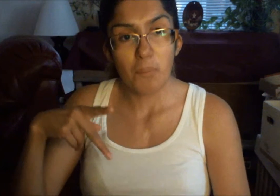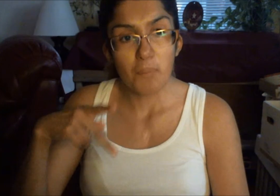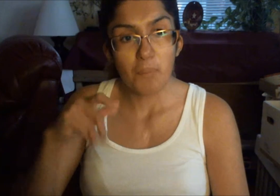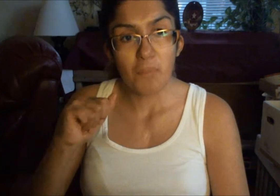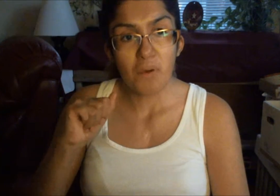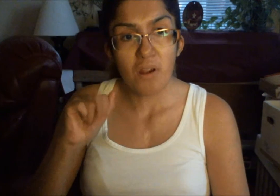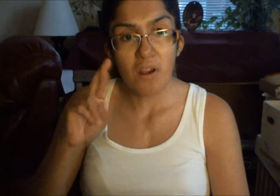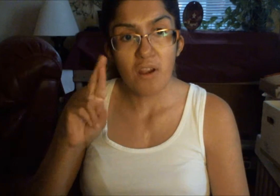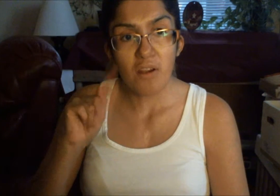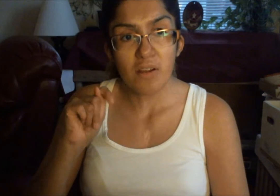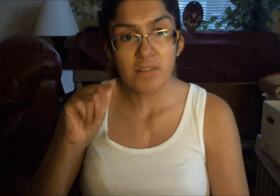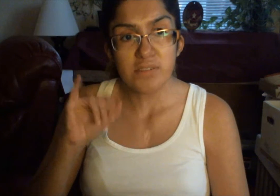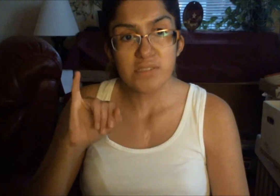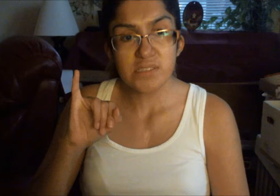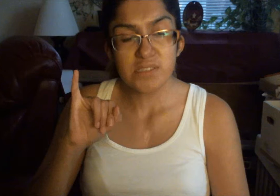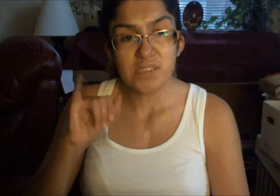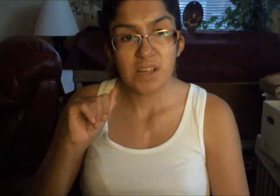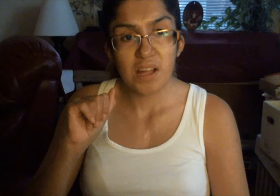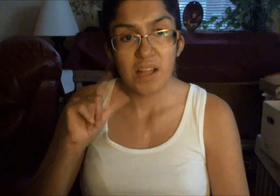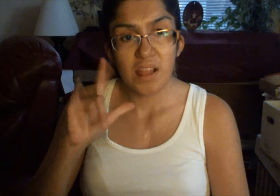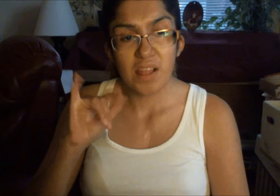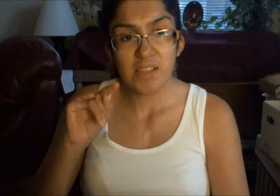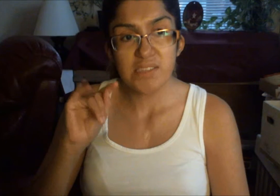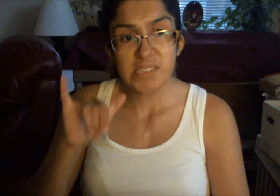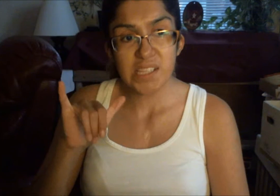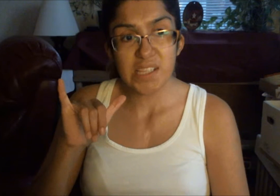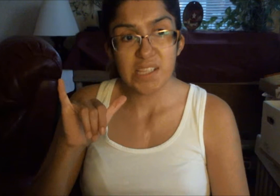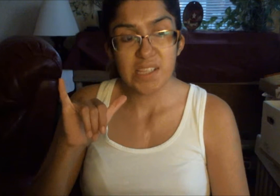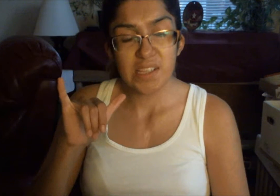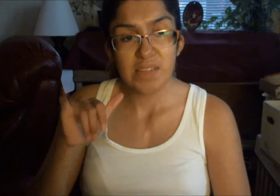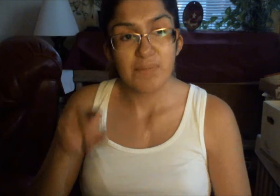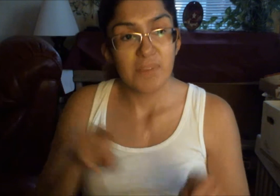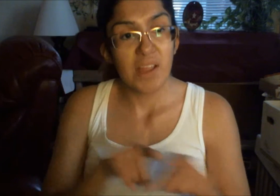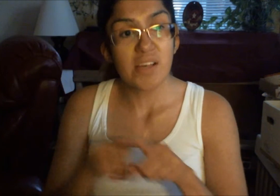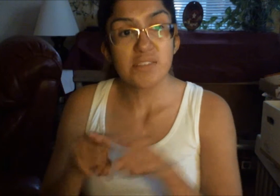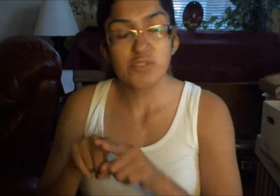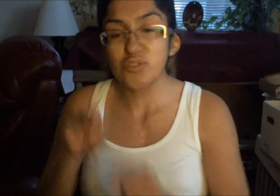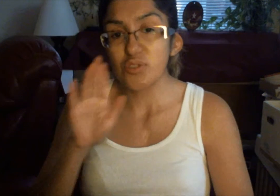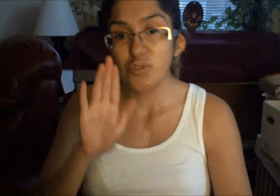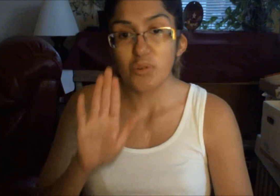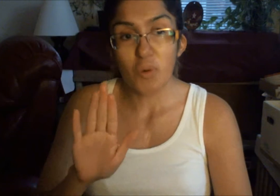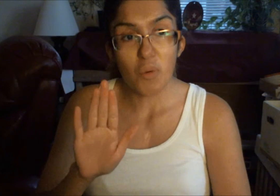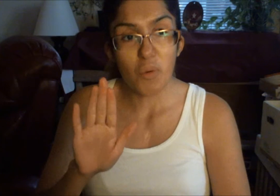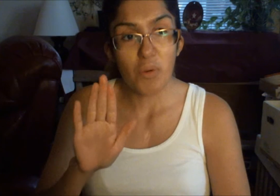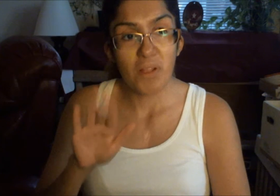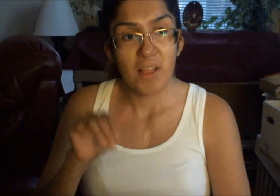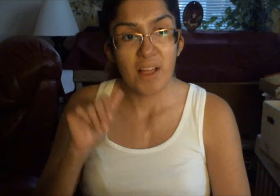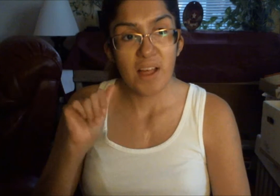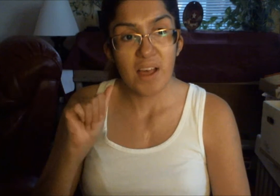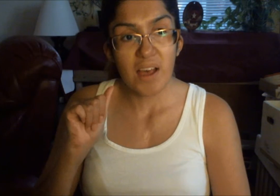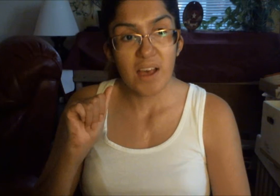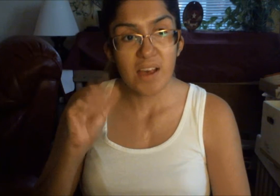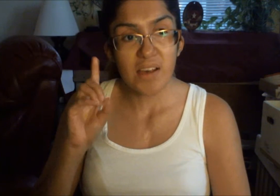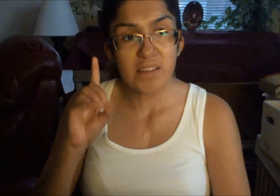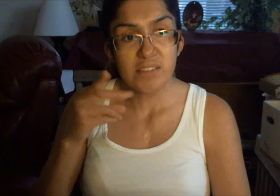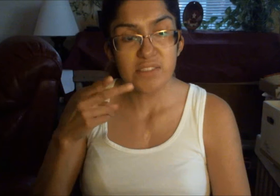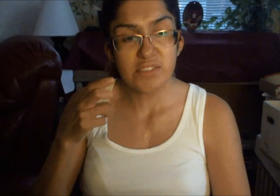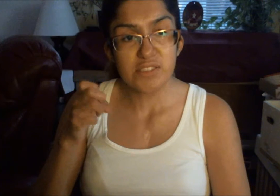an American-wide deal. And if you don't get that deal, What's contingent on that? then it's the $5 million goes away.